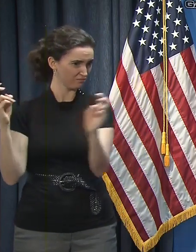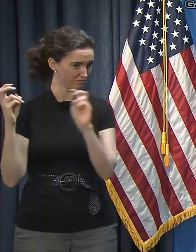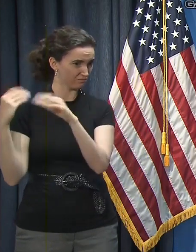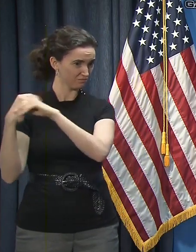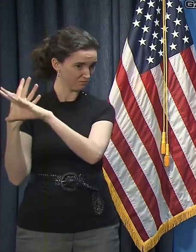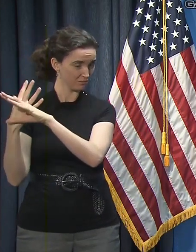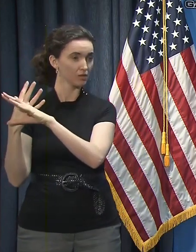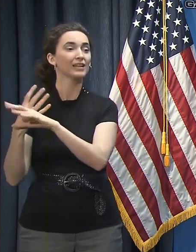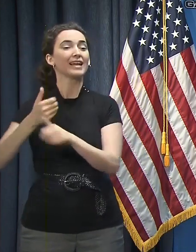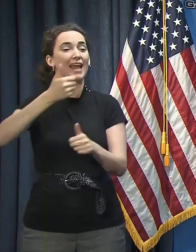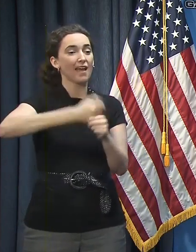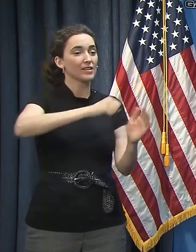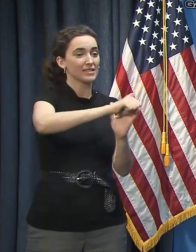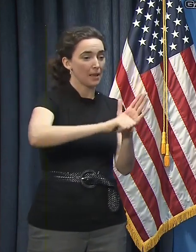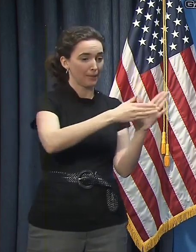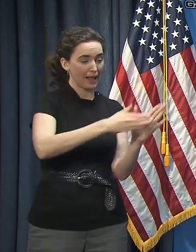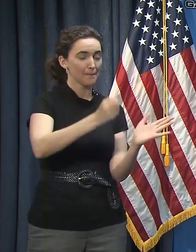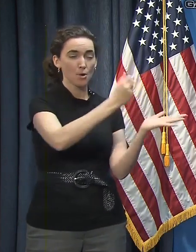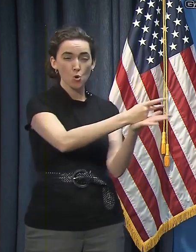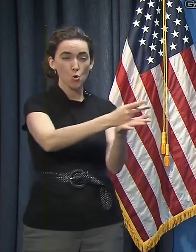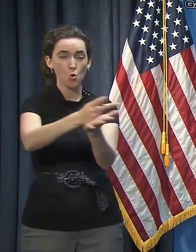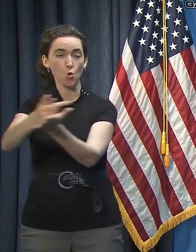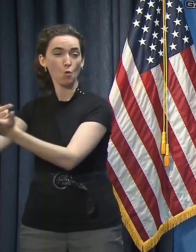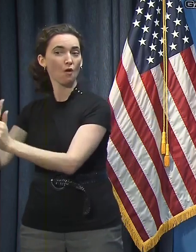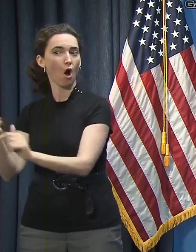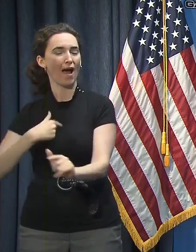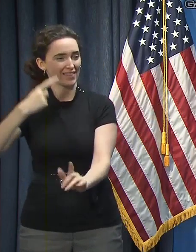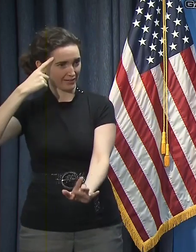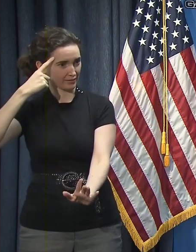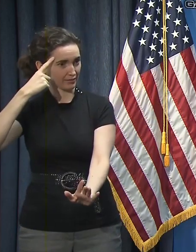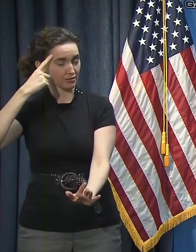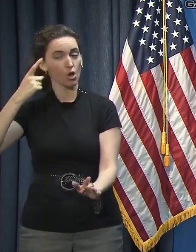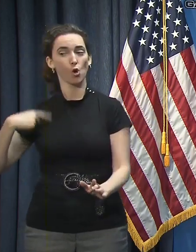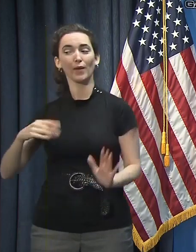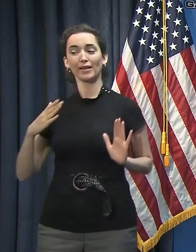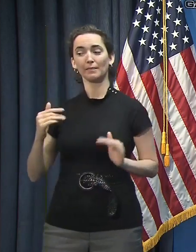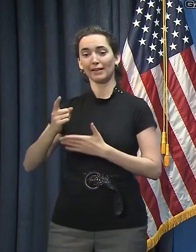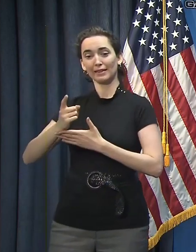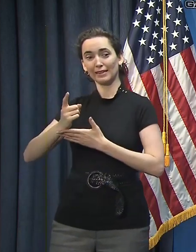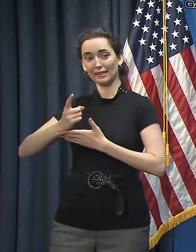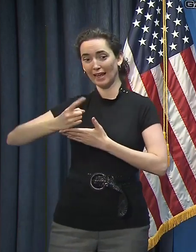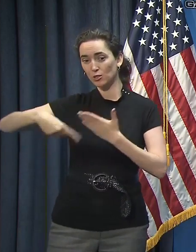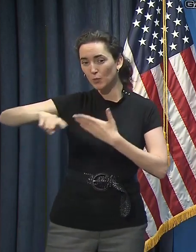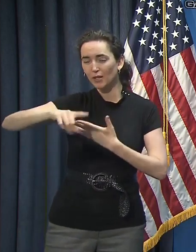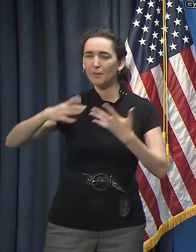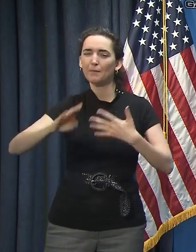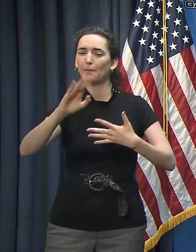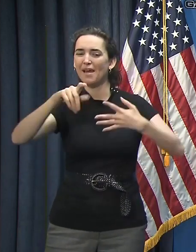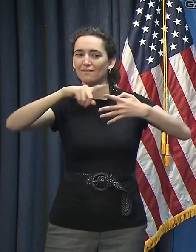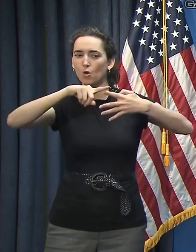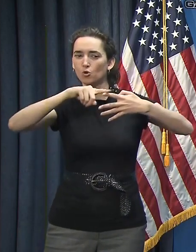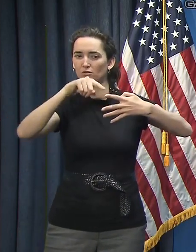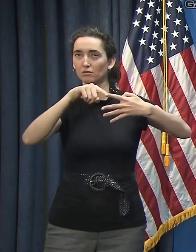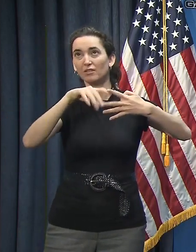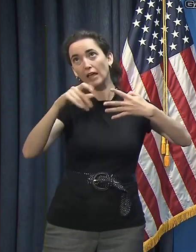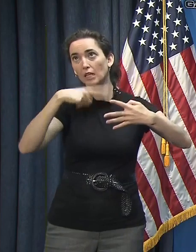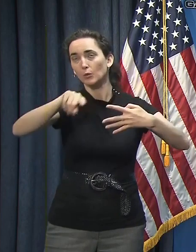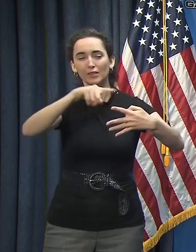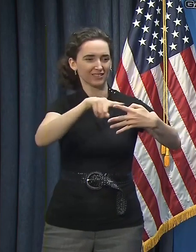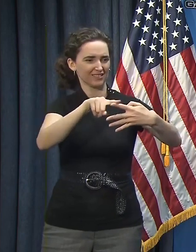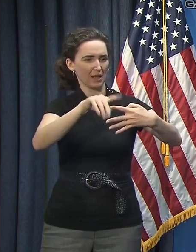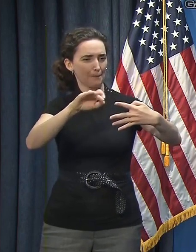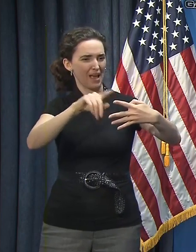state's plan has been approved. We expect to starting next week or in the first week in May, which is next week,